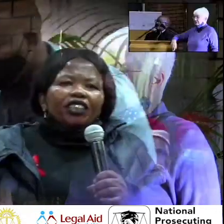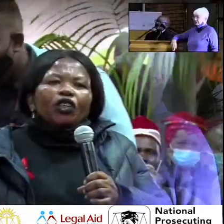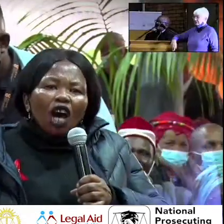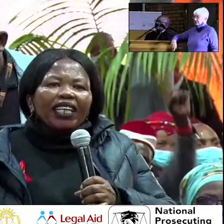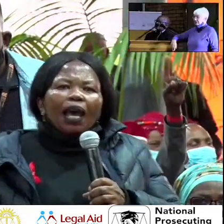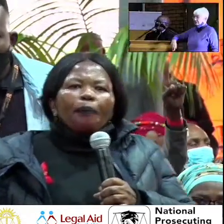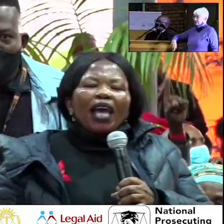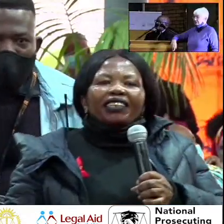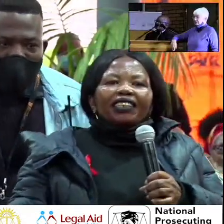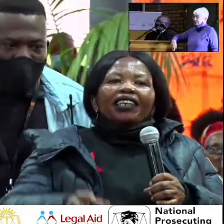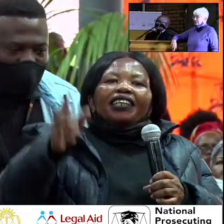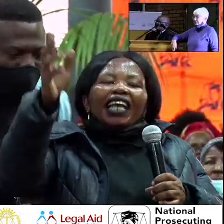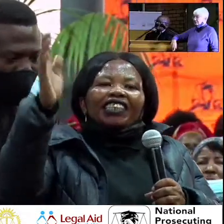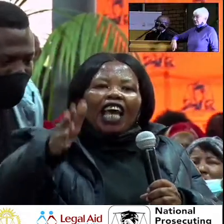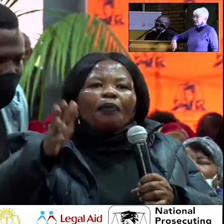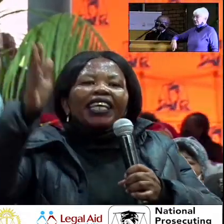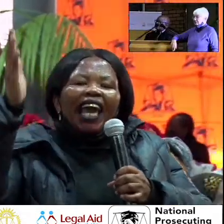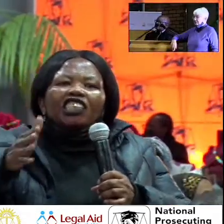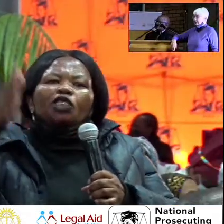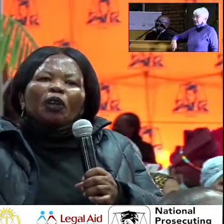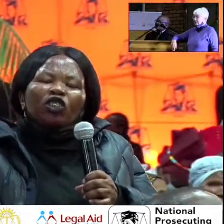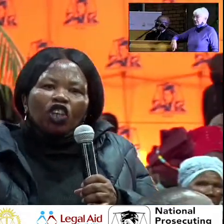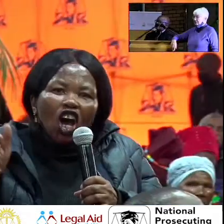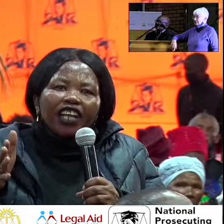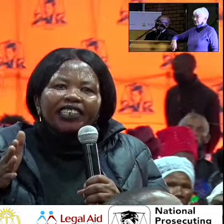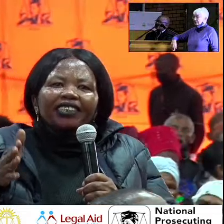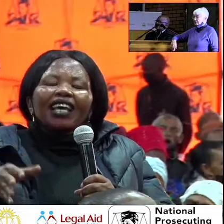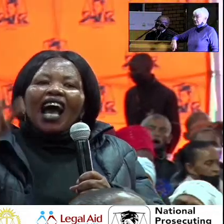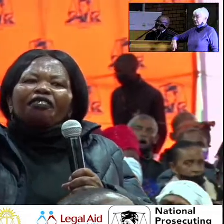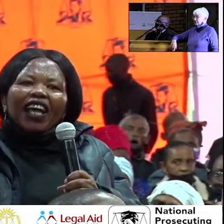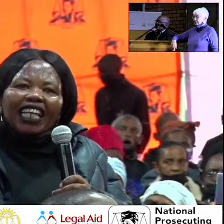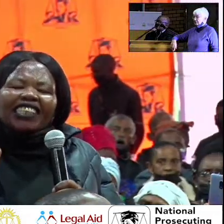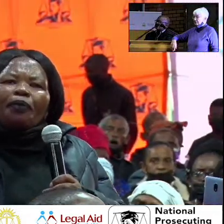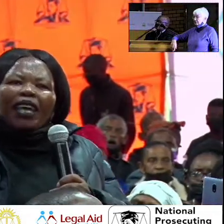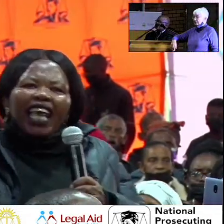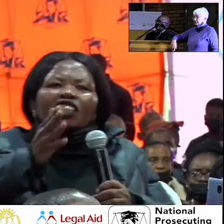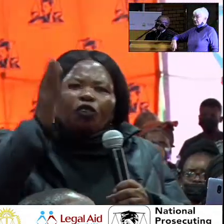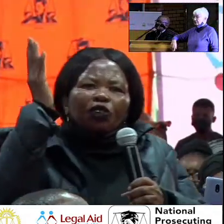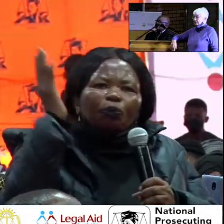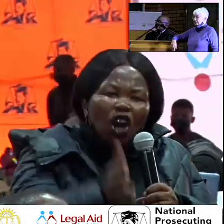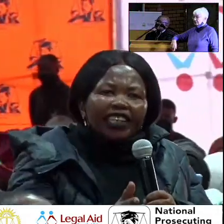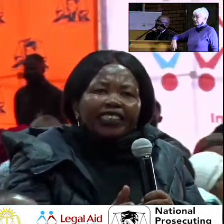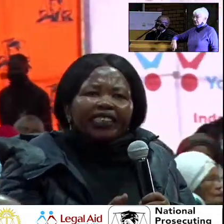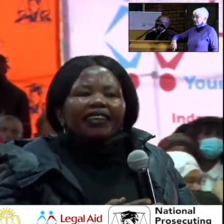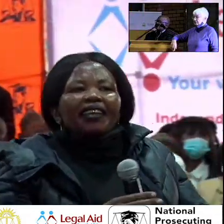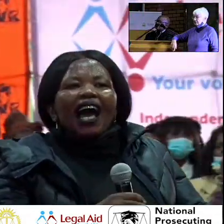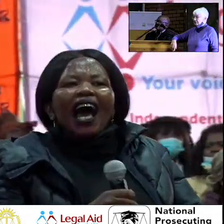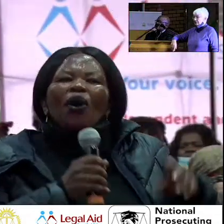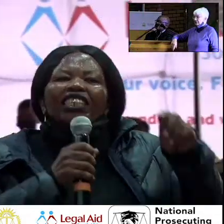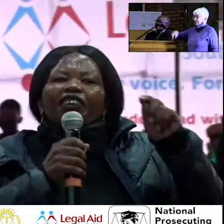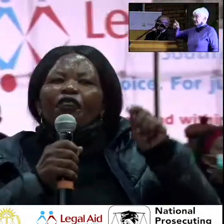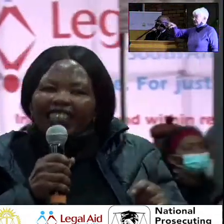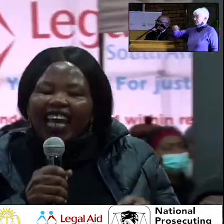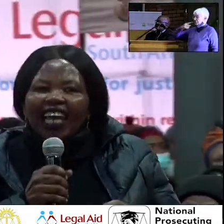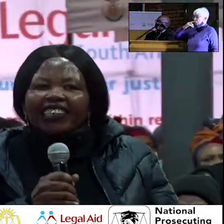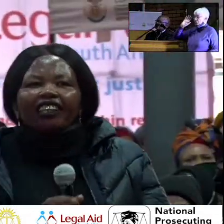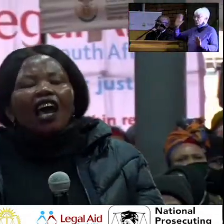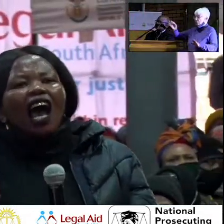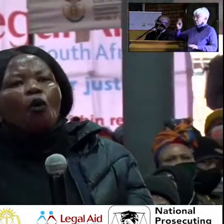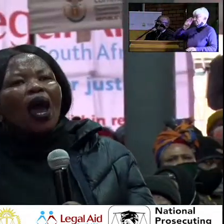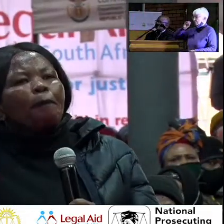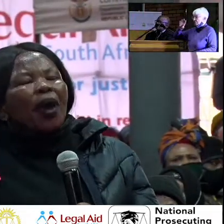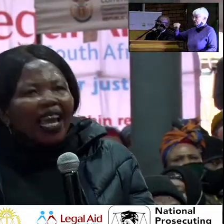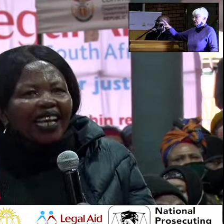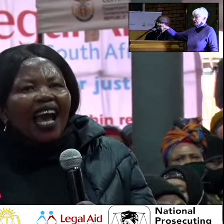happened? They said my case has been withdrawn. After they said my case is withdrawn, I was revolted.